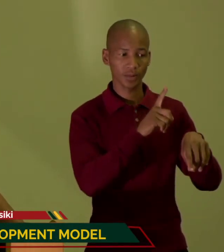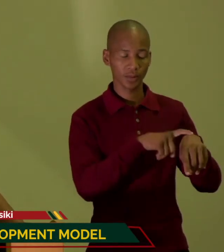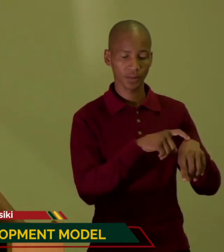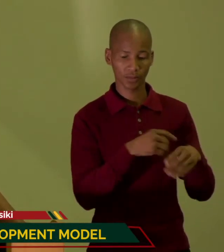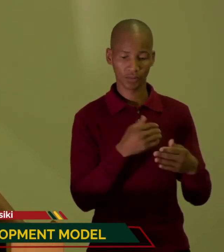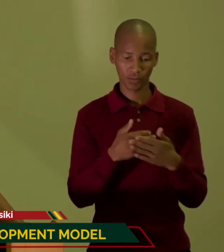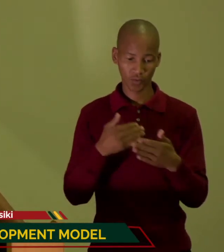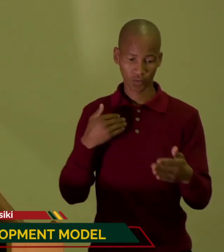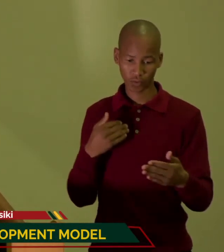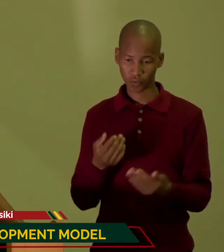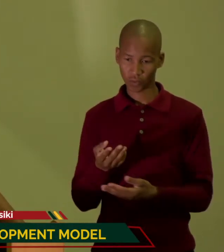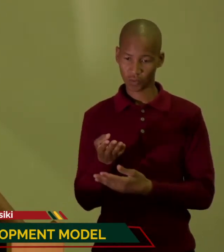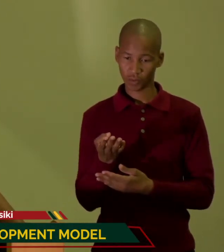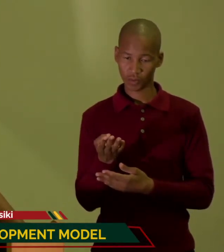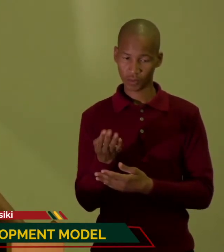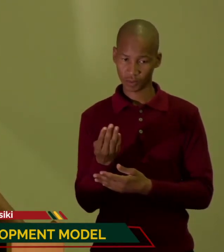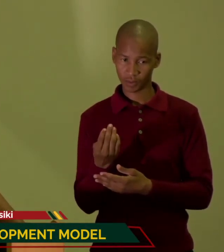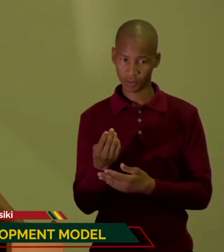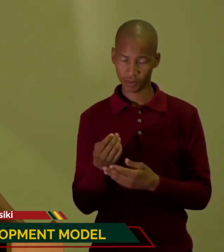allowed.